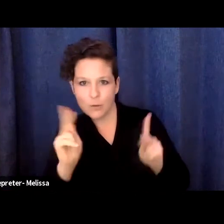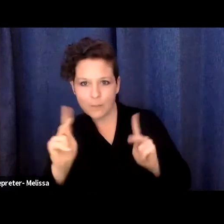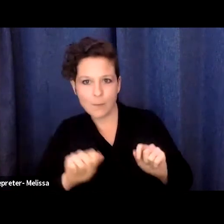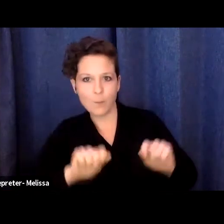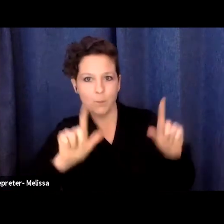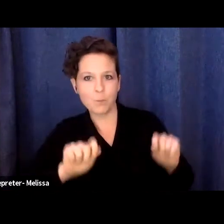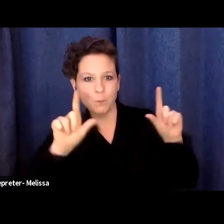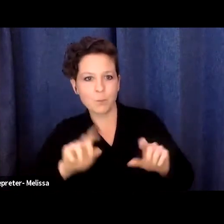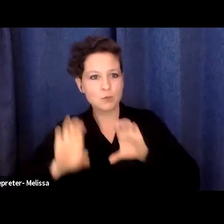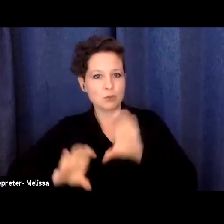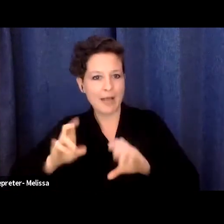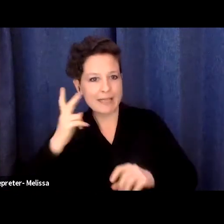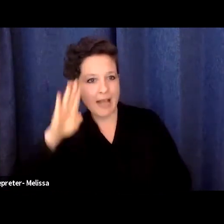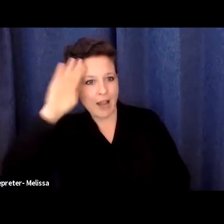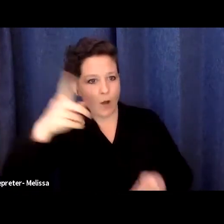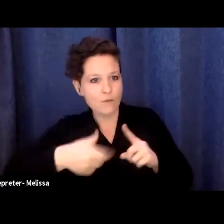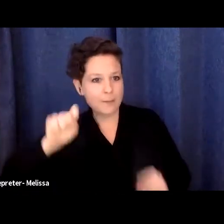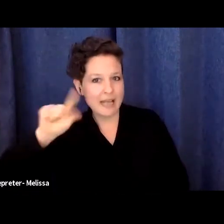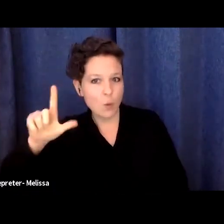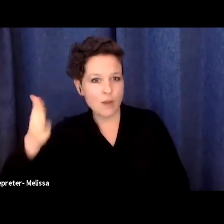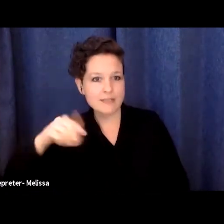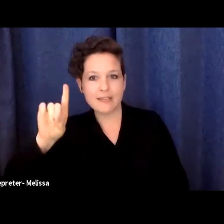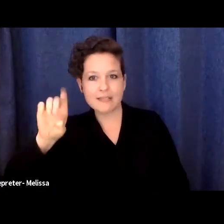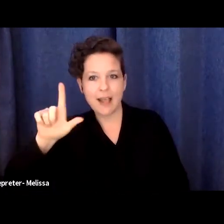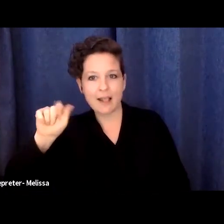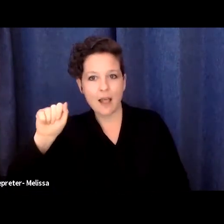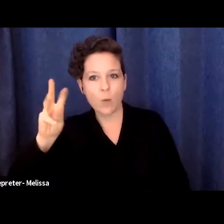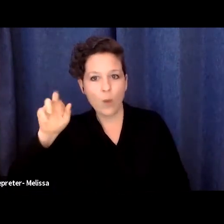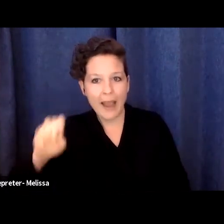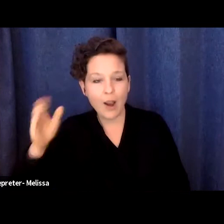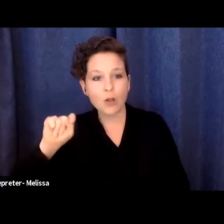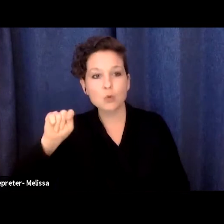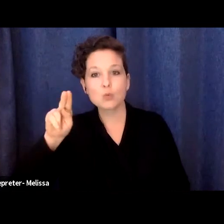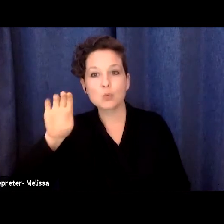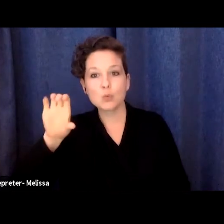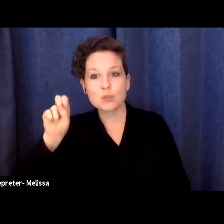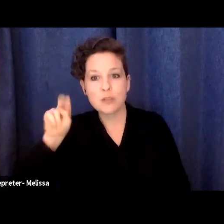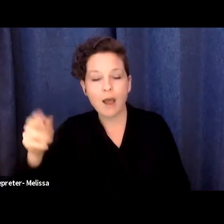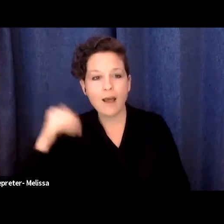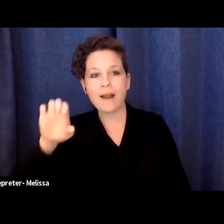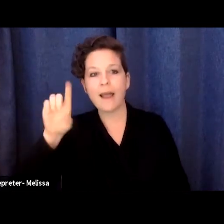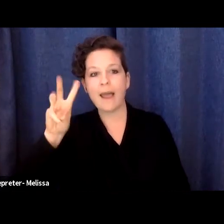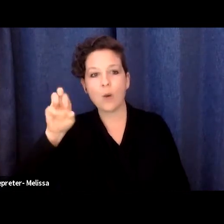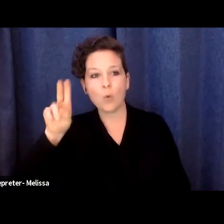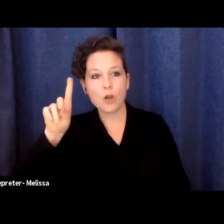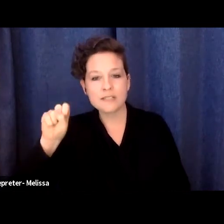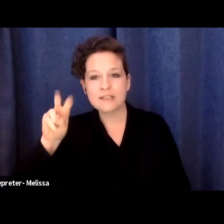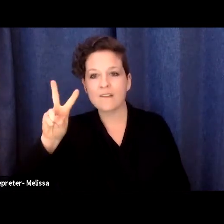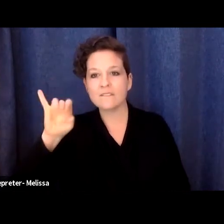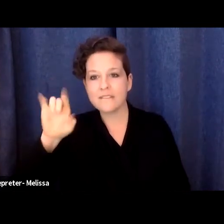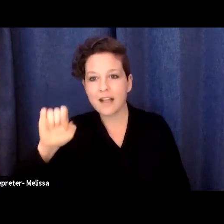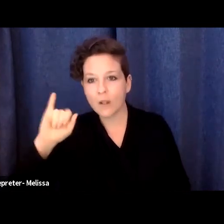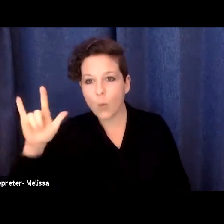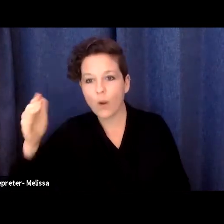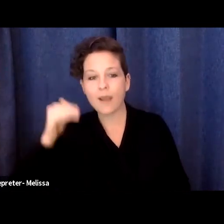chat. We have hello from St. Louis, Delaware, Tucson, Edwardsville, Illinois, another person